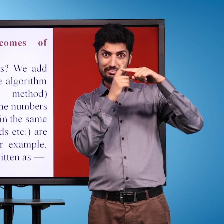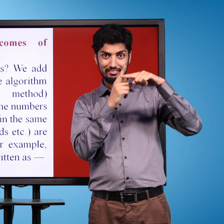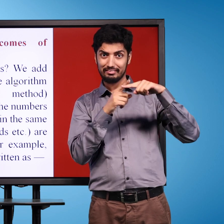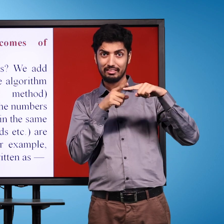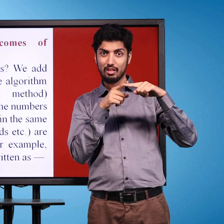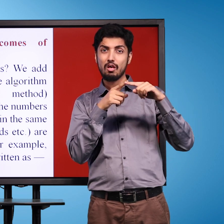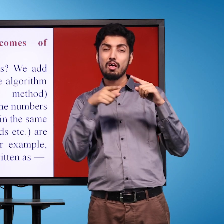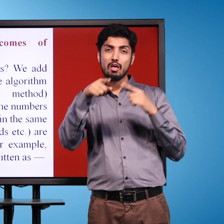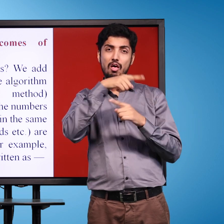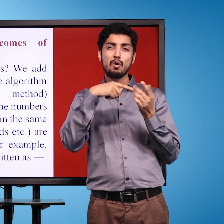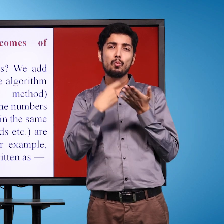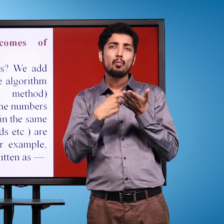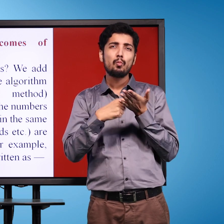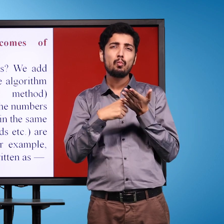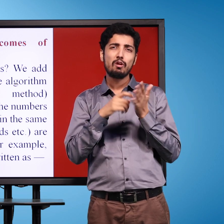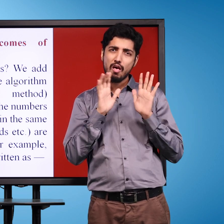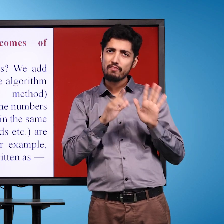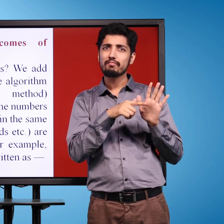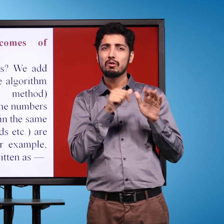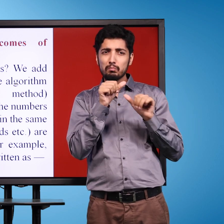given method, systematically.